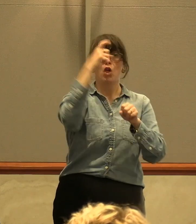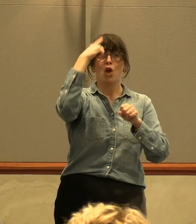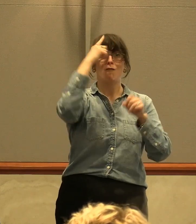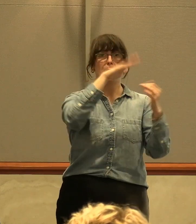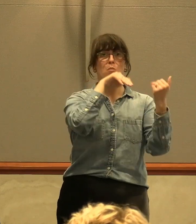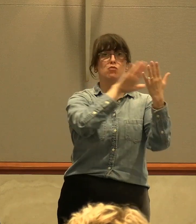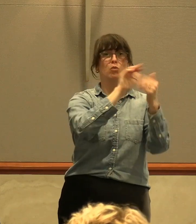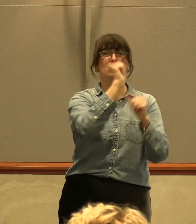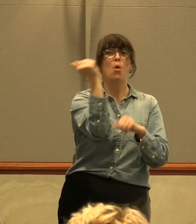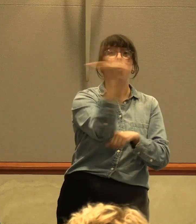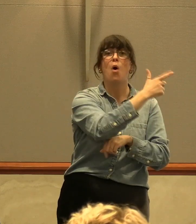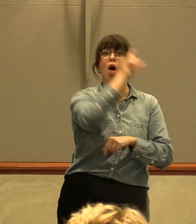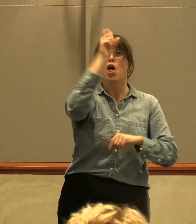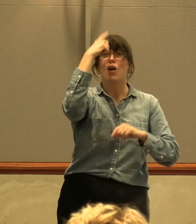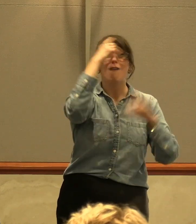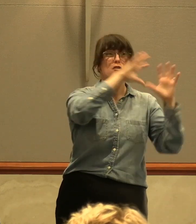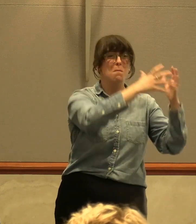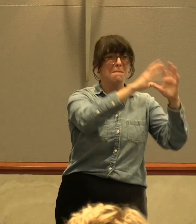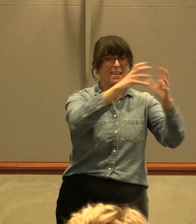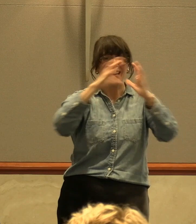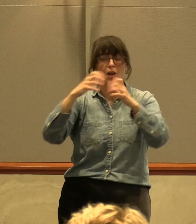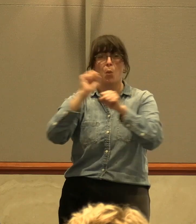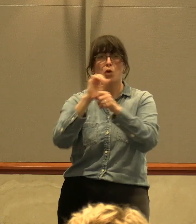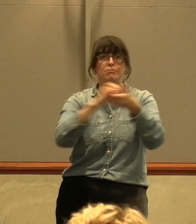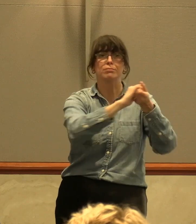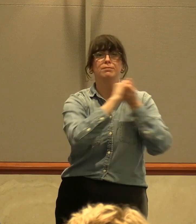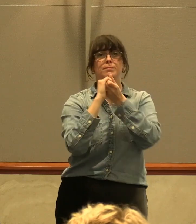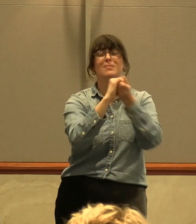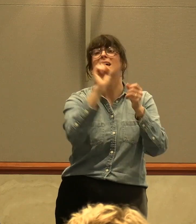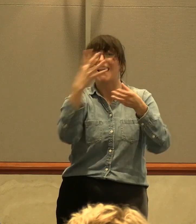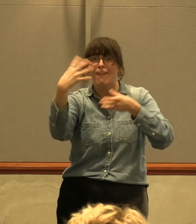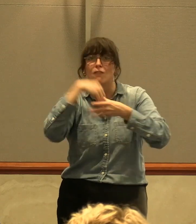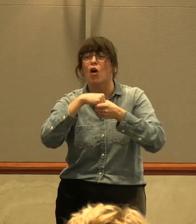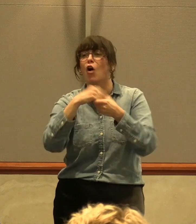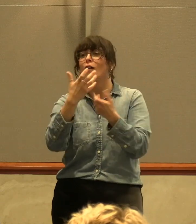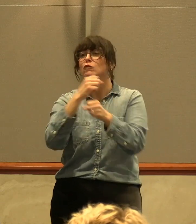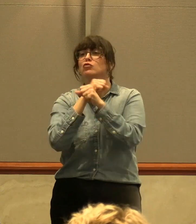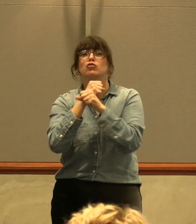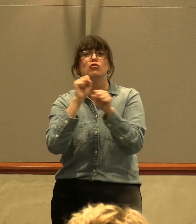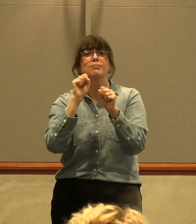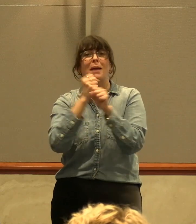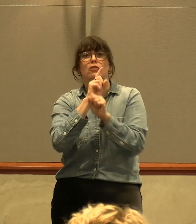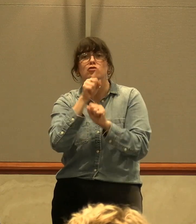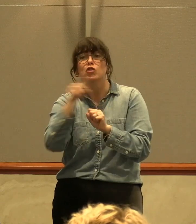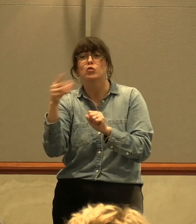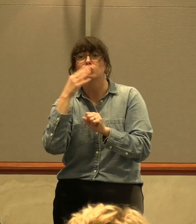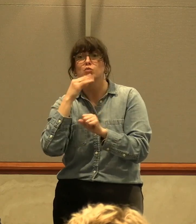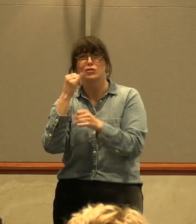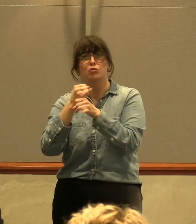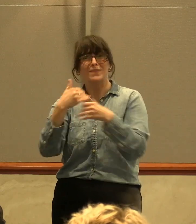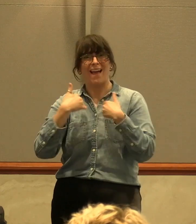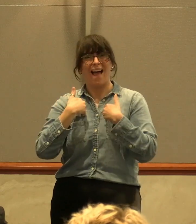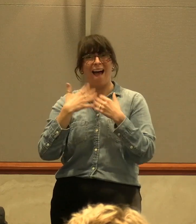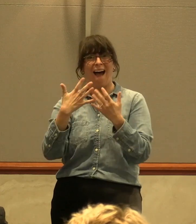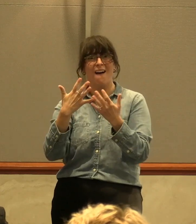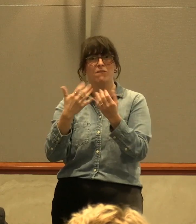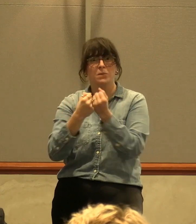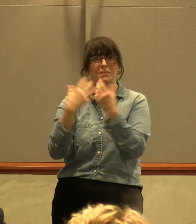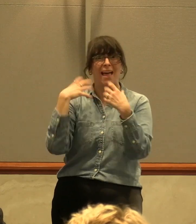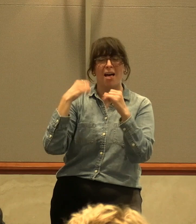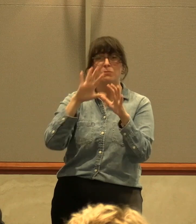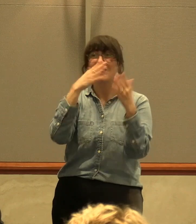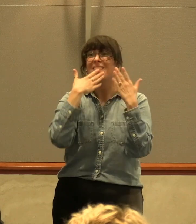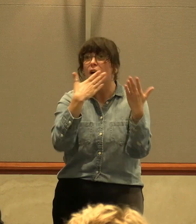working together. And yes, it does involve security help to Jewish institutions. Thank you for